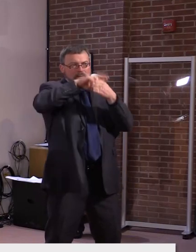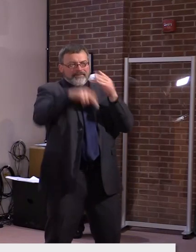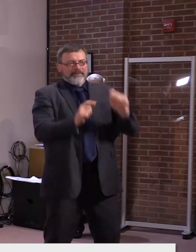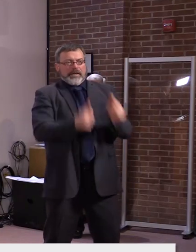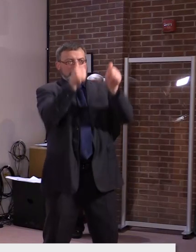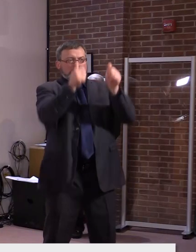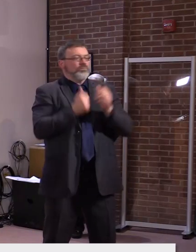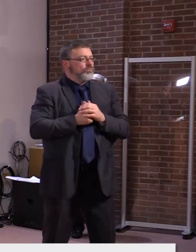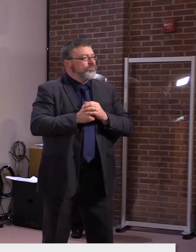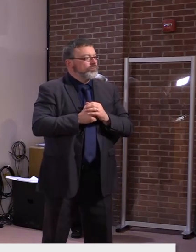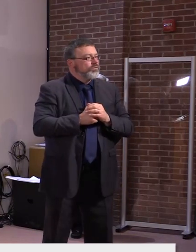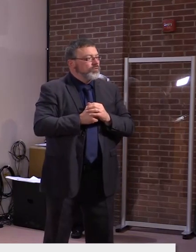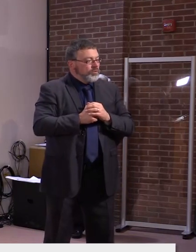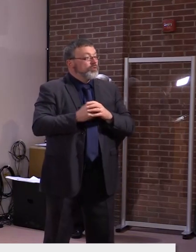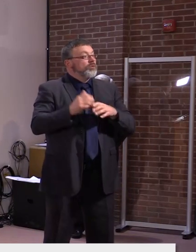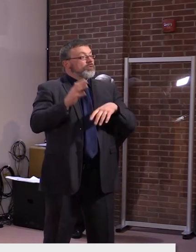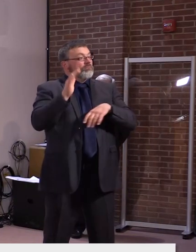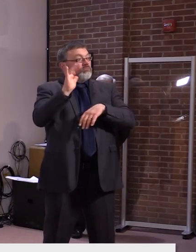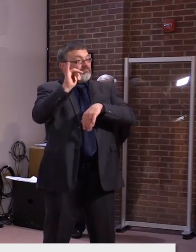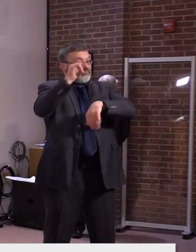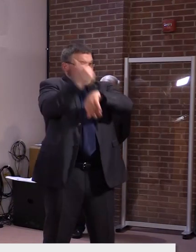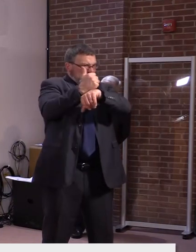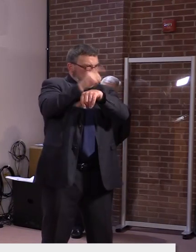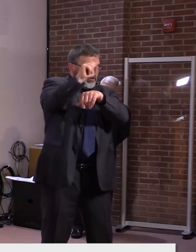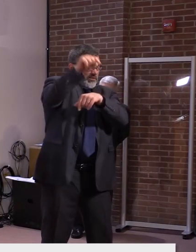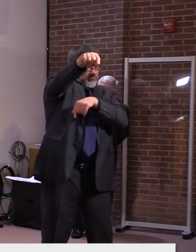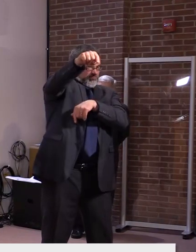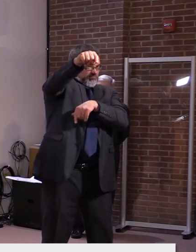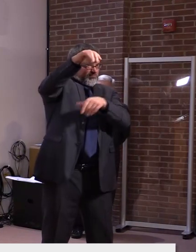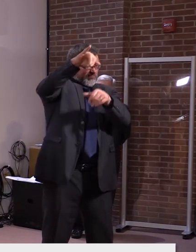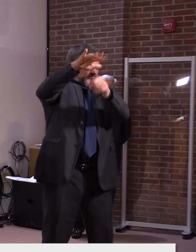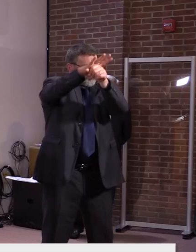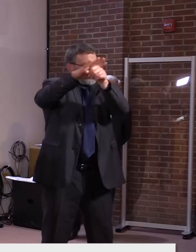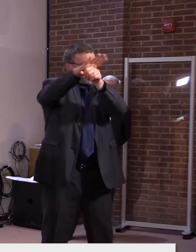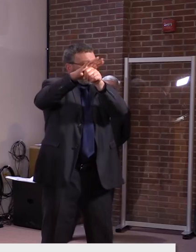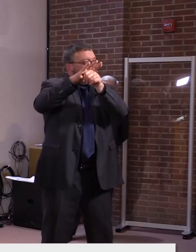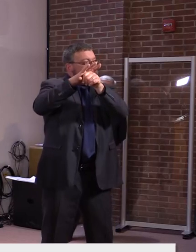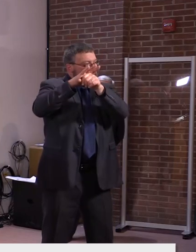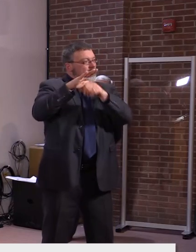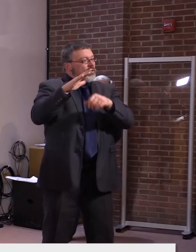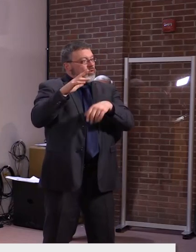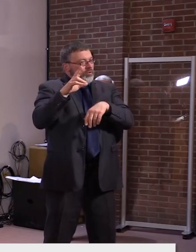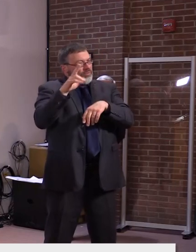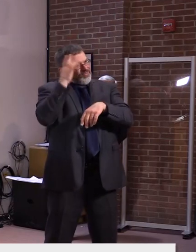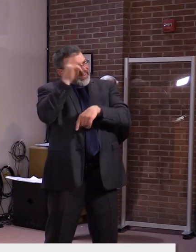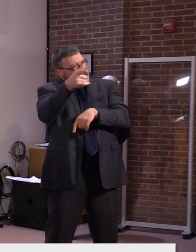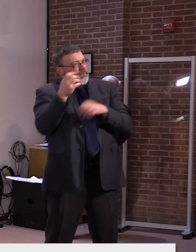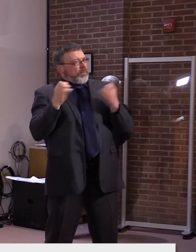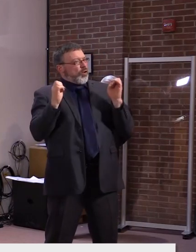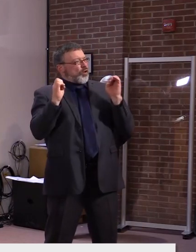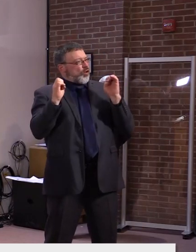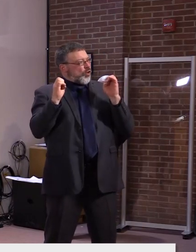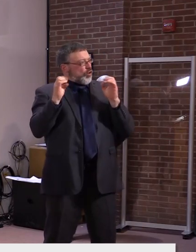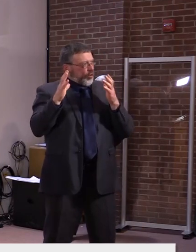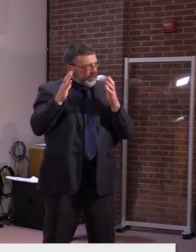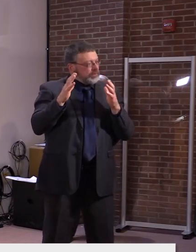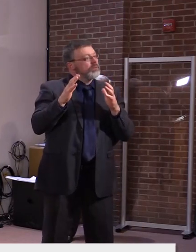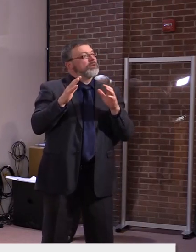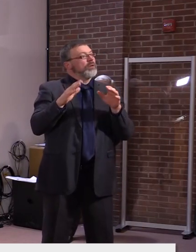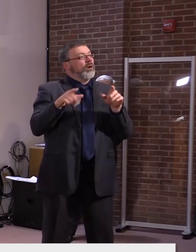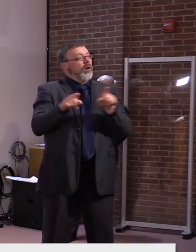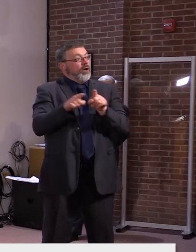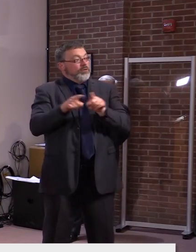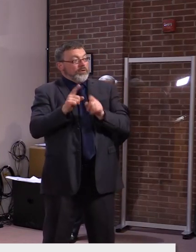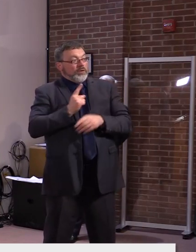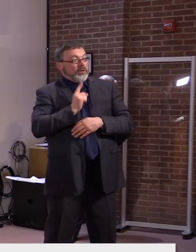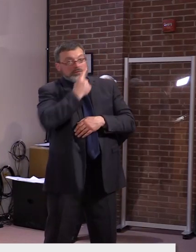arrange Canaan to implementing Test to Stay on an emergency basis. We also stood up a PCR response testing for them, including the